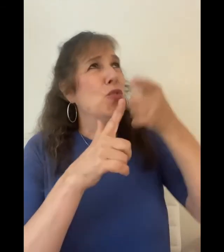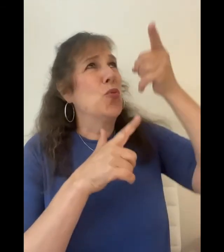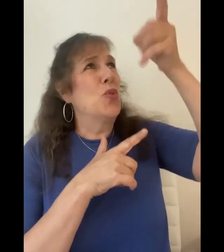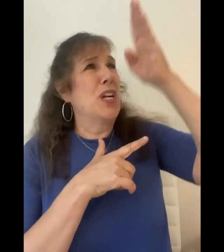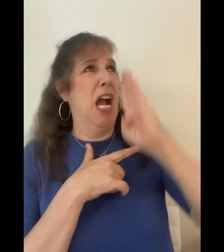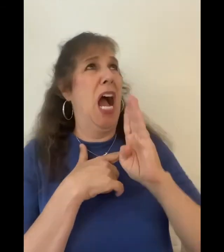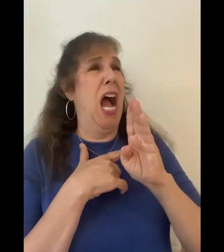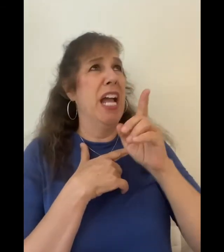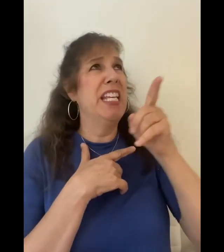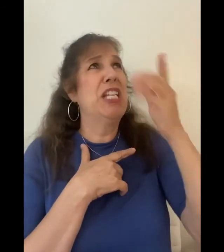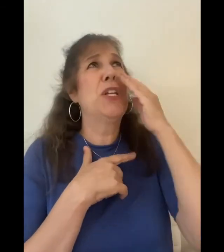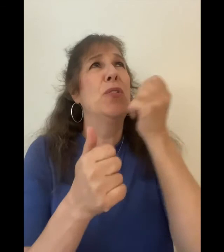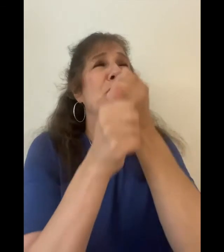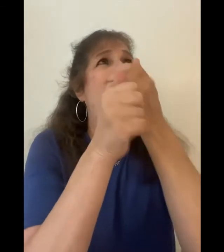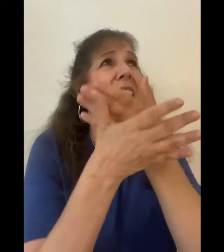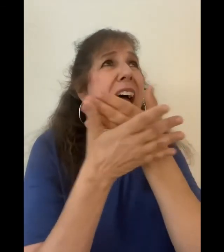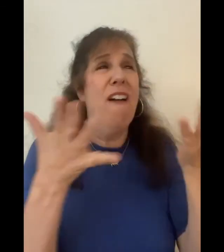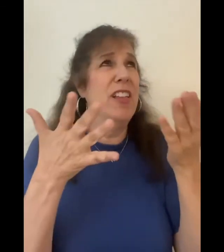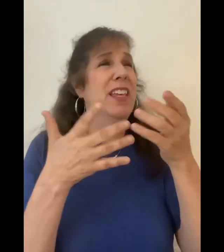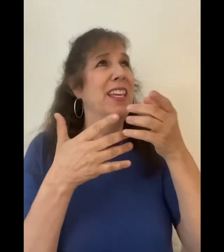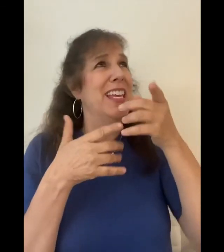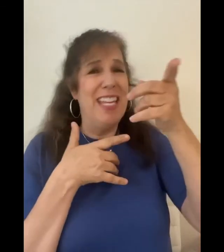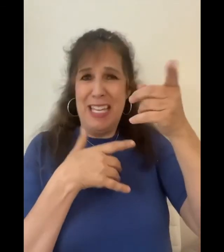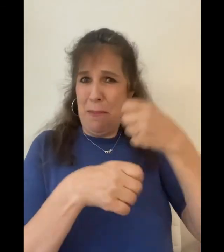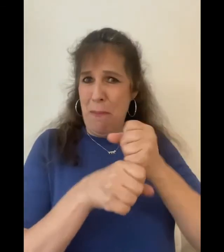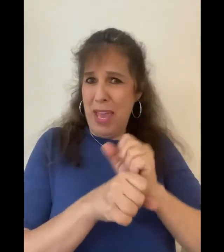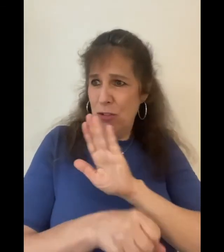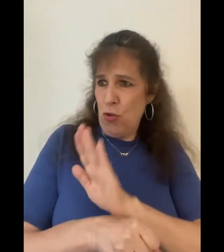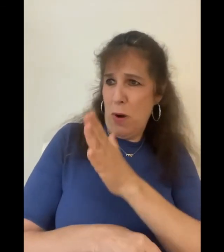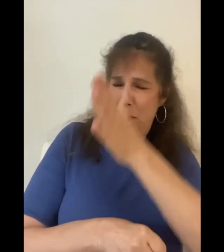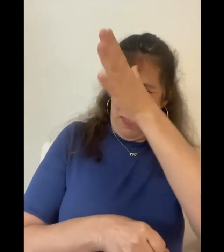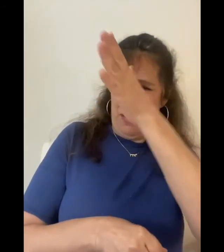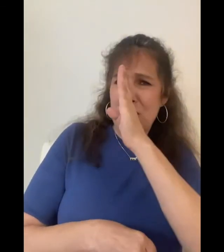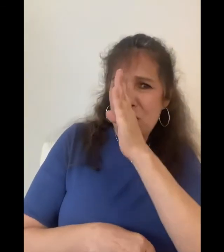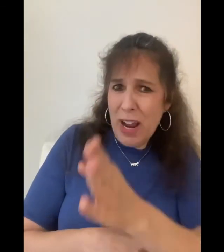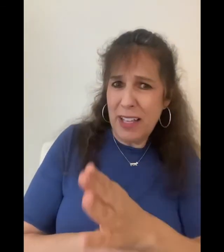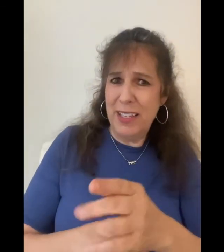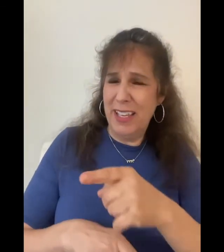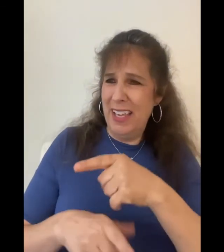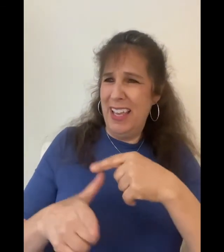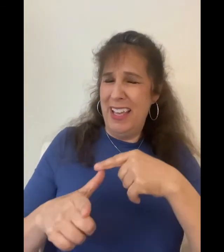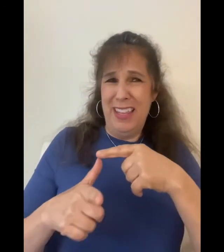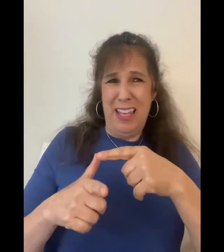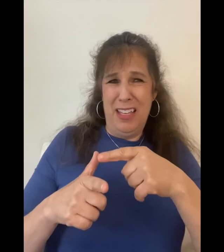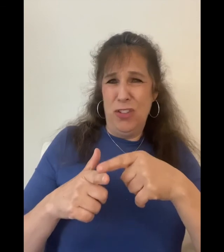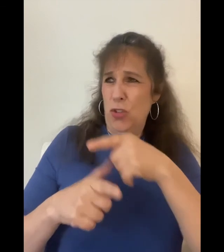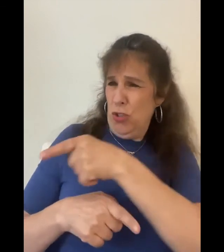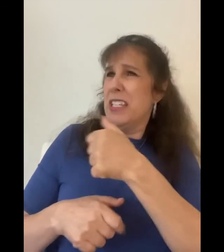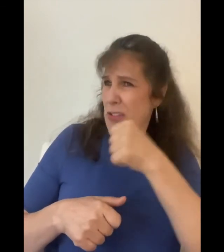parents directly, and you know him, and you just gave him a sacrifice yesterday, and now you're saying, am I my brother's keeper? And perhaps, what does